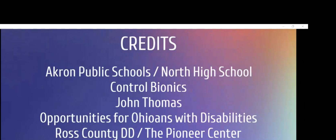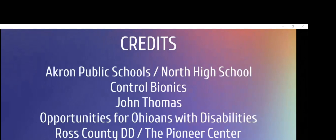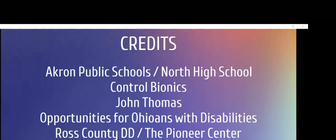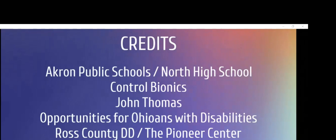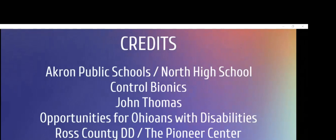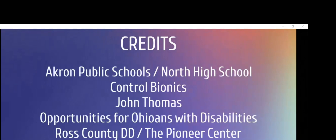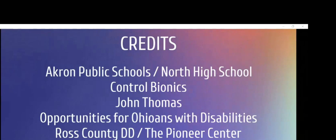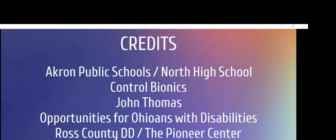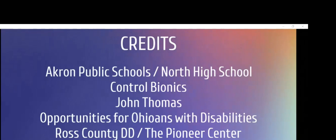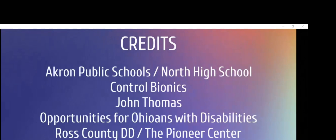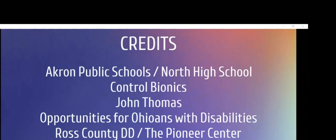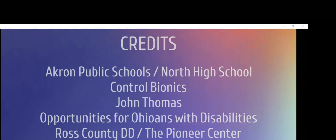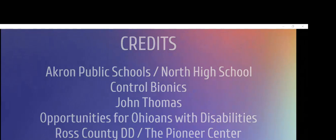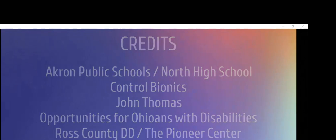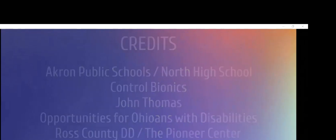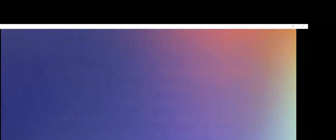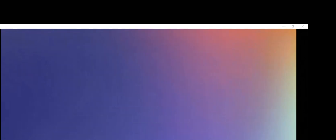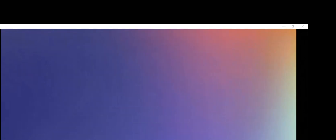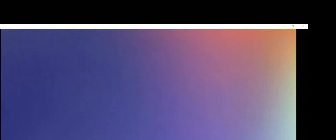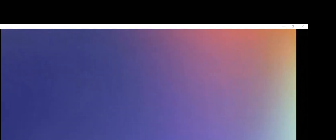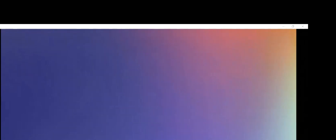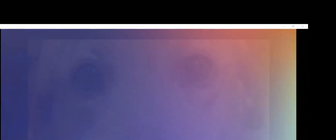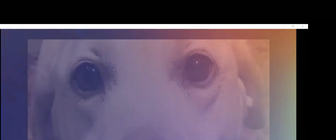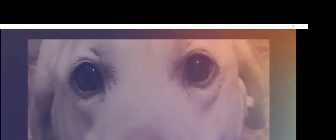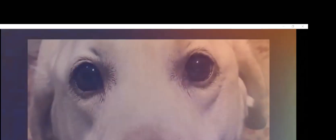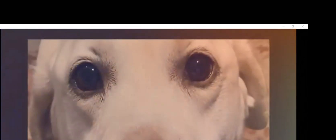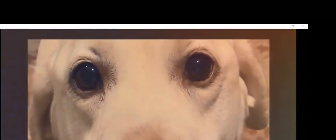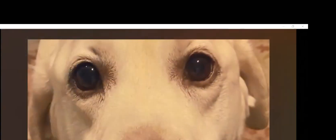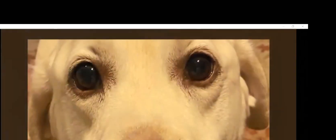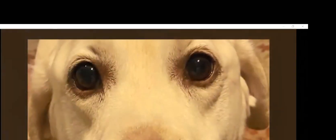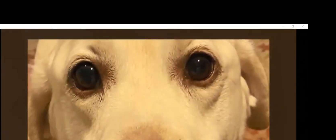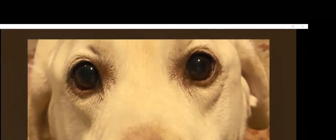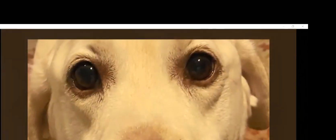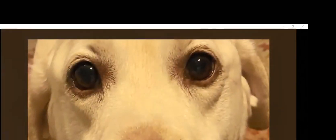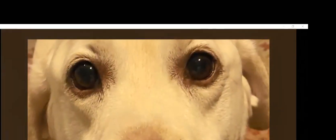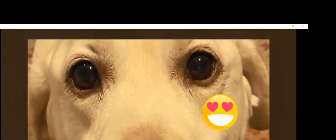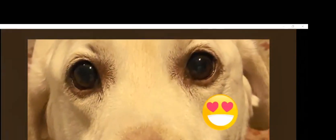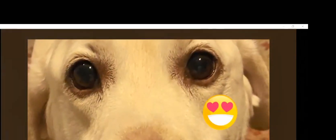my providers, especially John, who makes each day special.